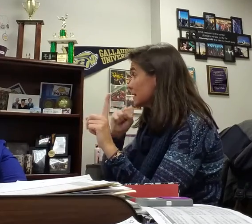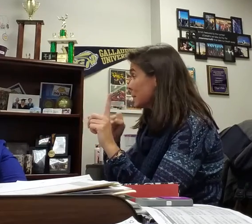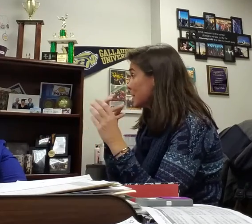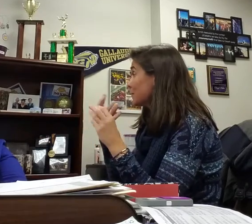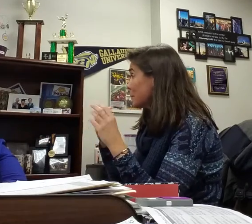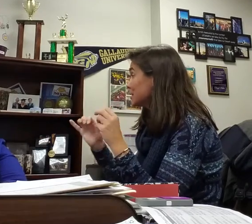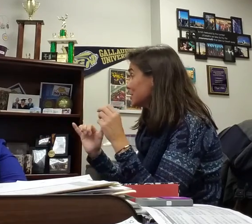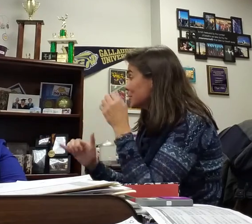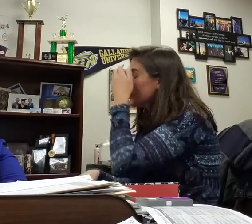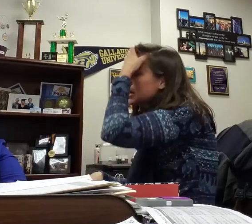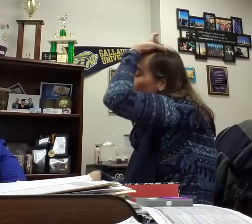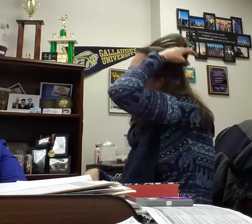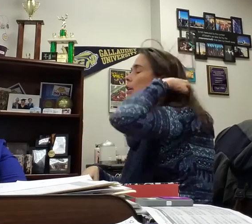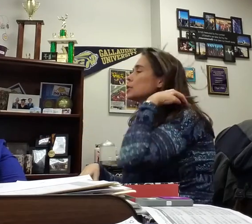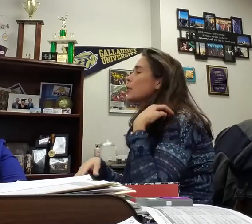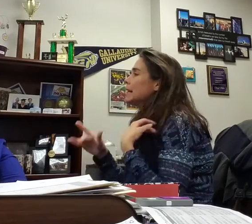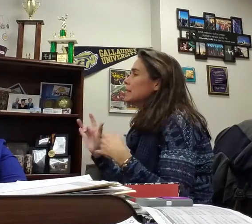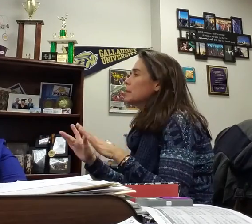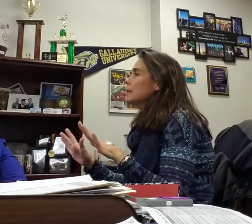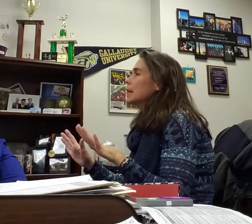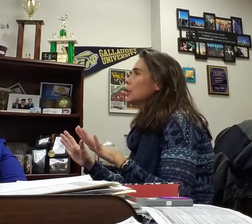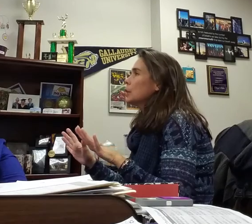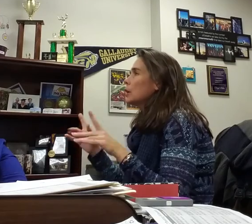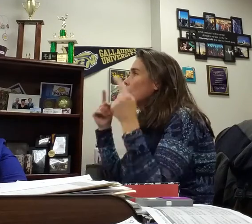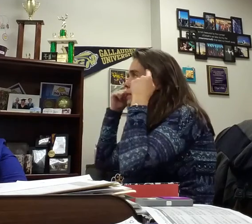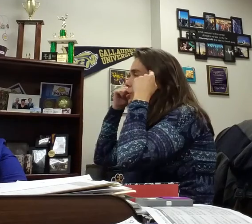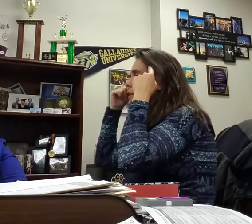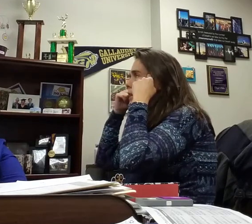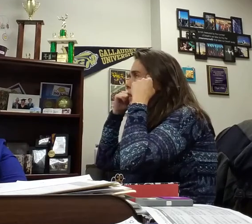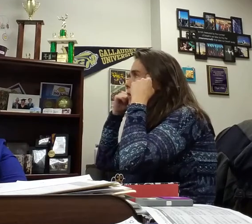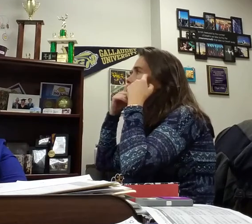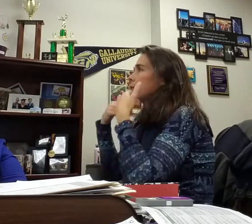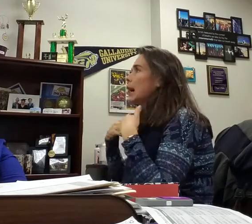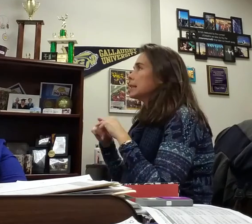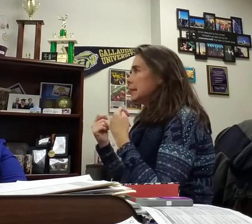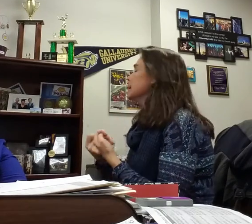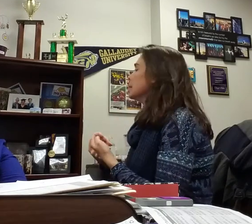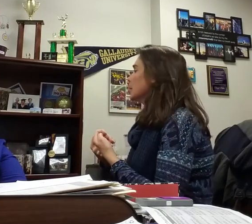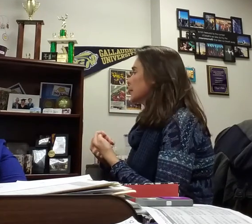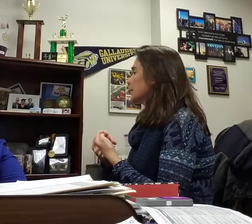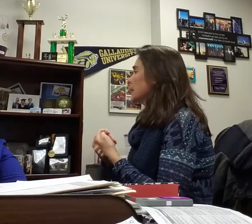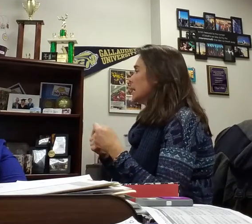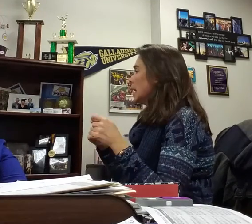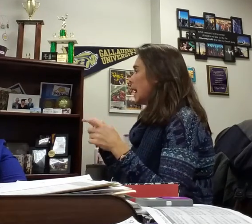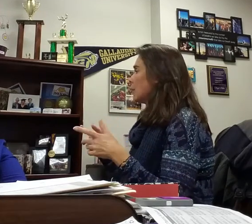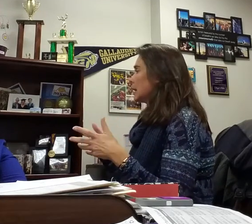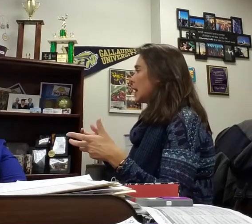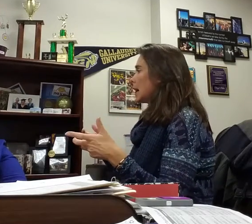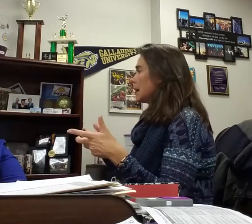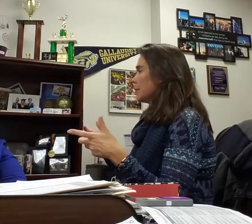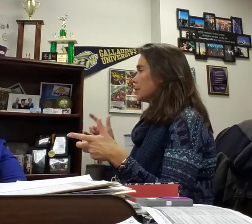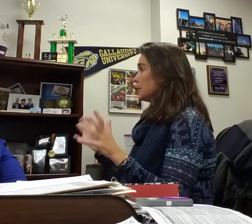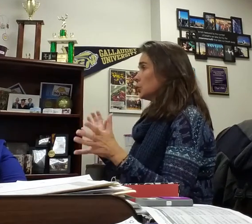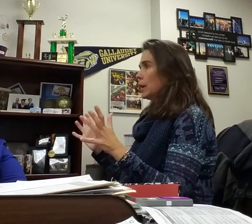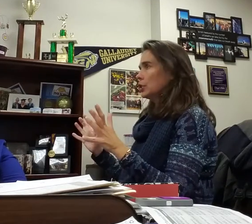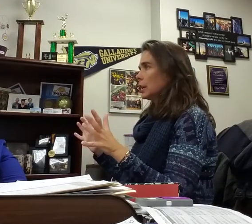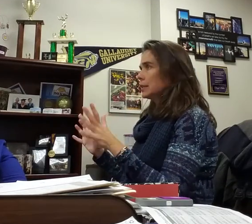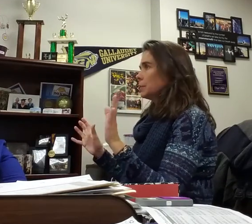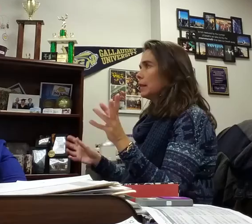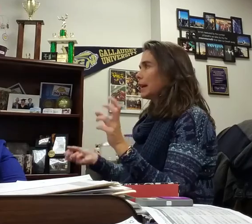of the information Right. too. So that's something that you can always just think of. I've got a team here. Mhm. And how can I, if a situation gets to be like it's